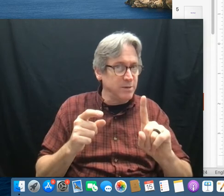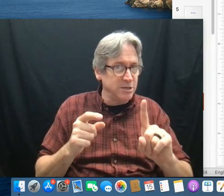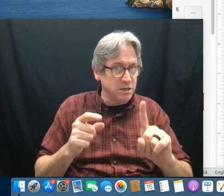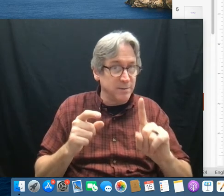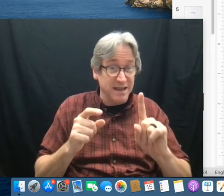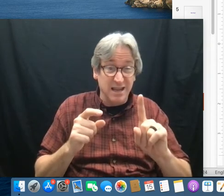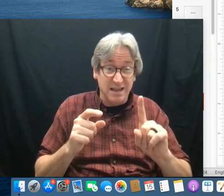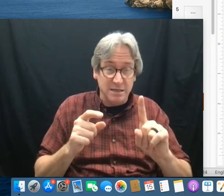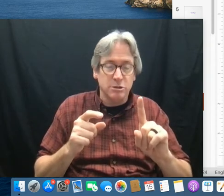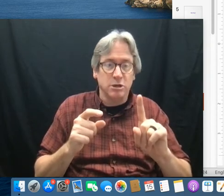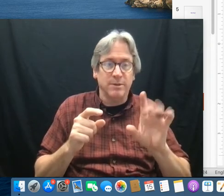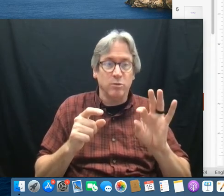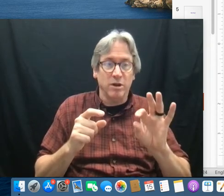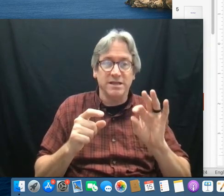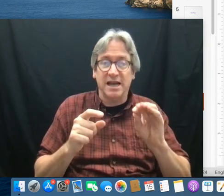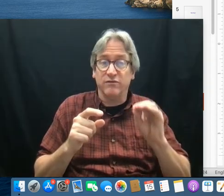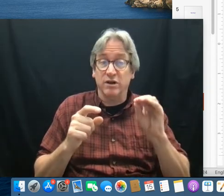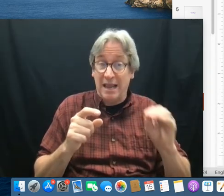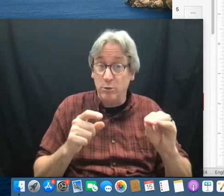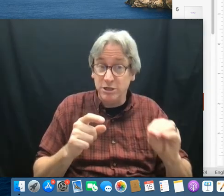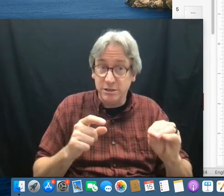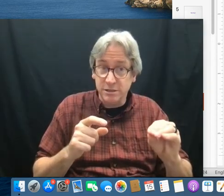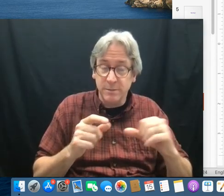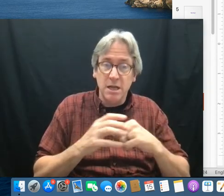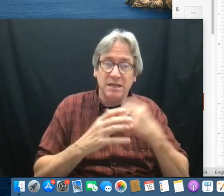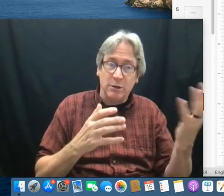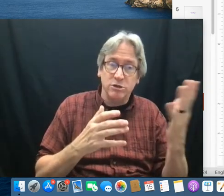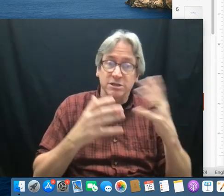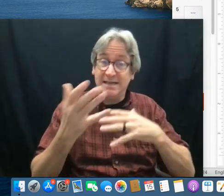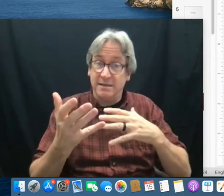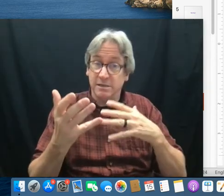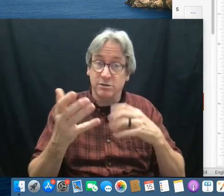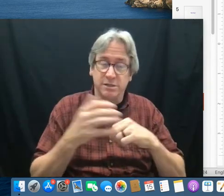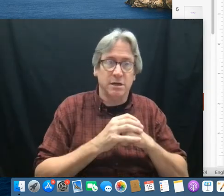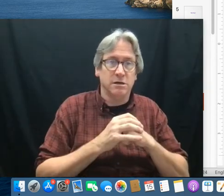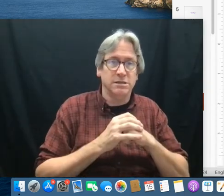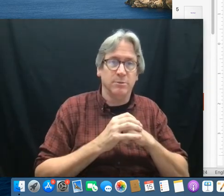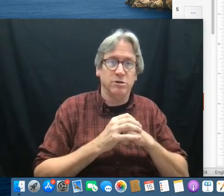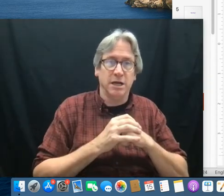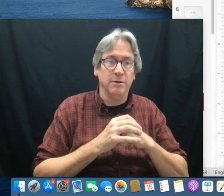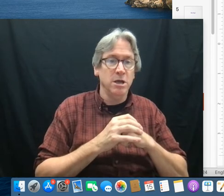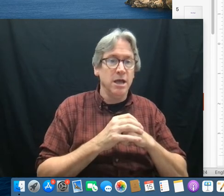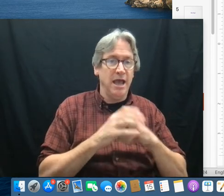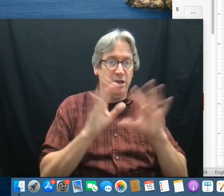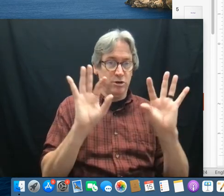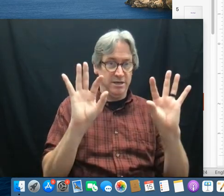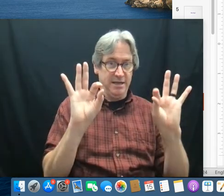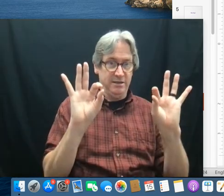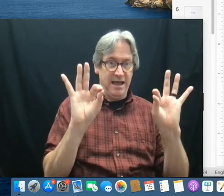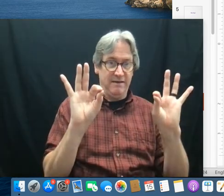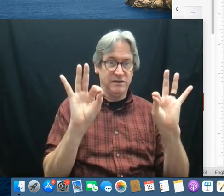basic, and then signs, basic signs.